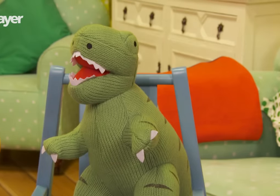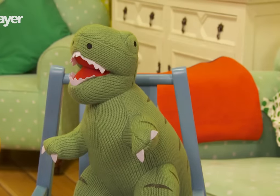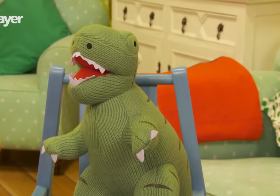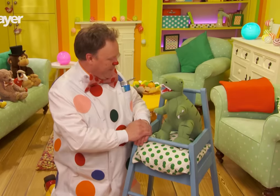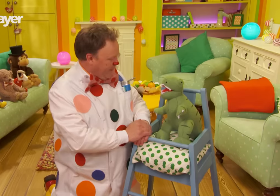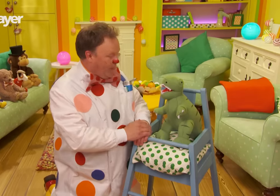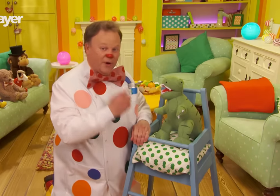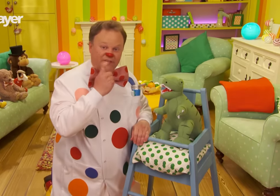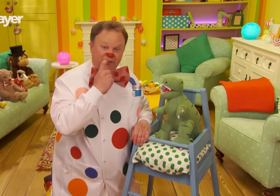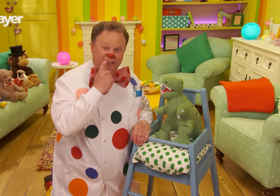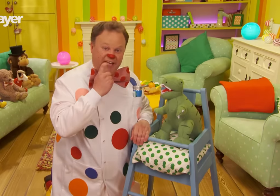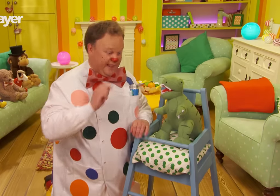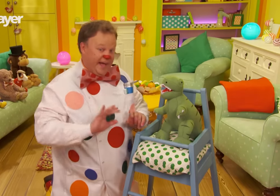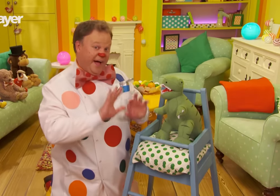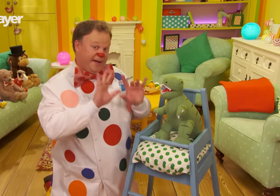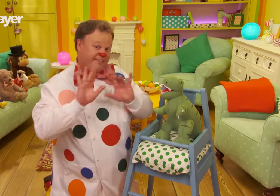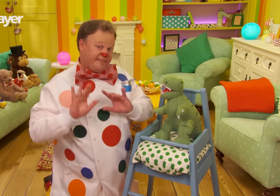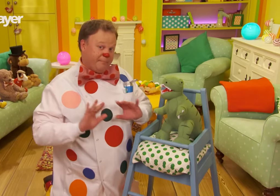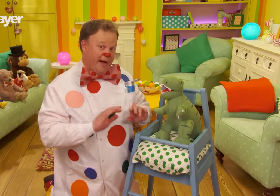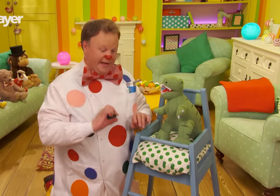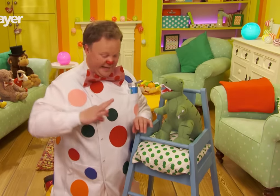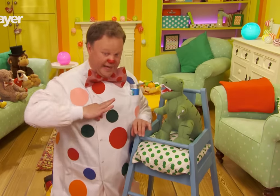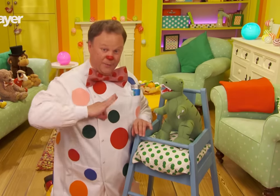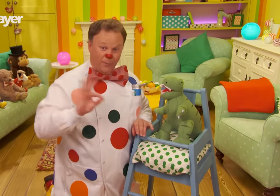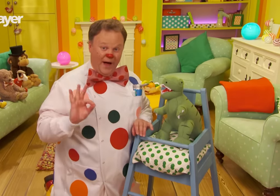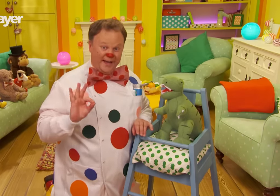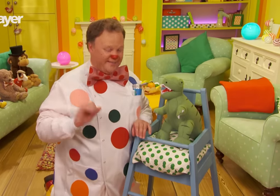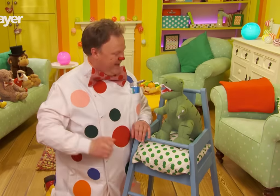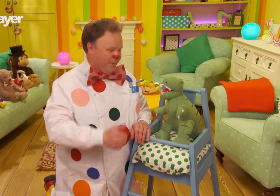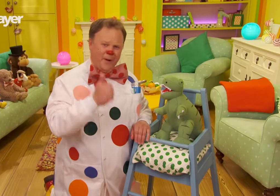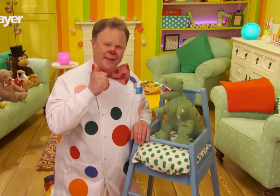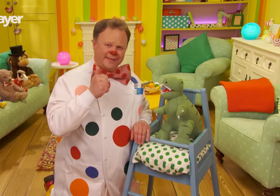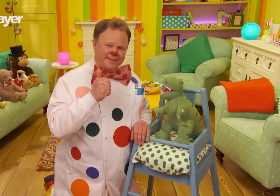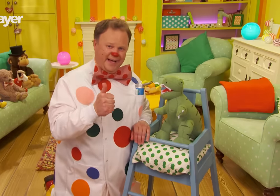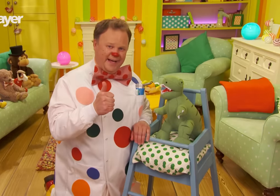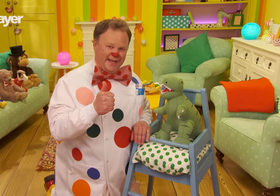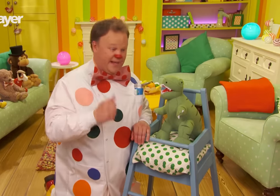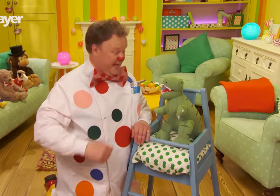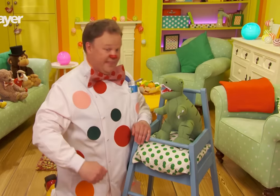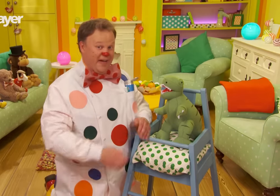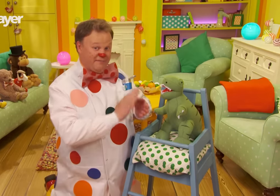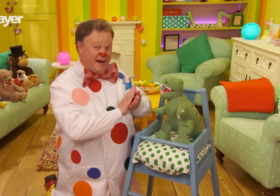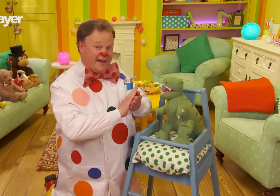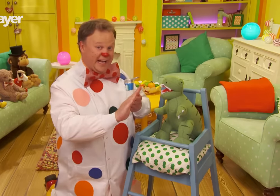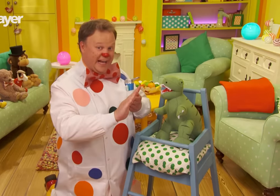Wow, all of your teeth are sparkly and white. Well done, they're very